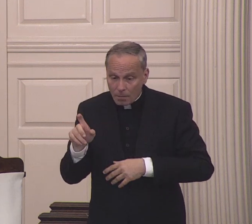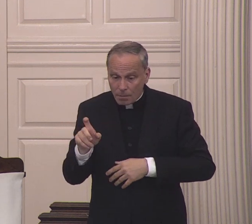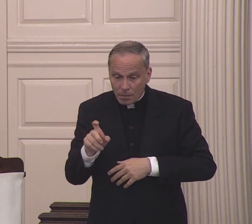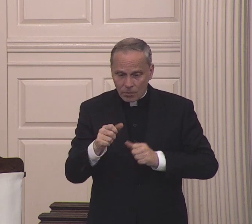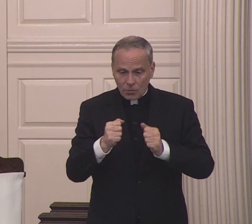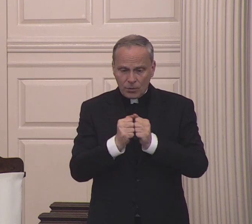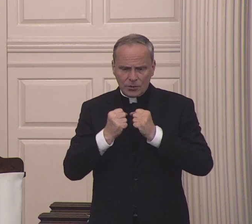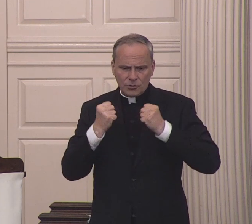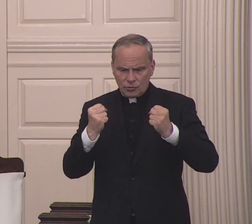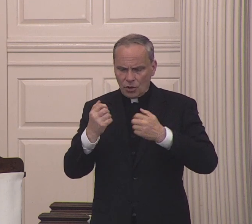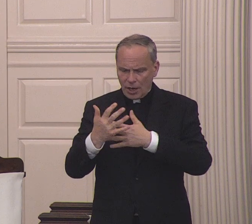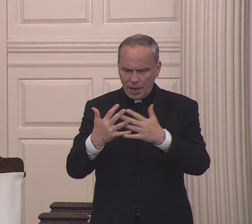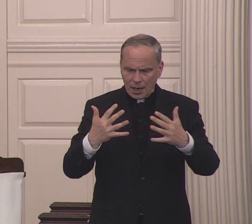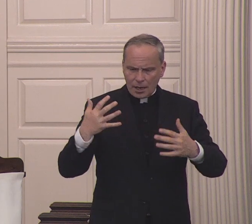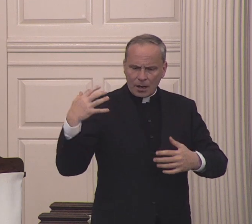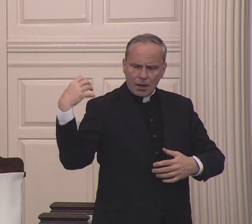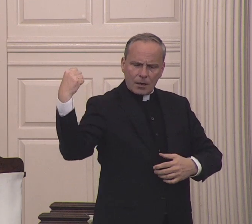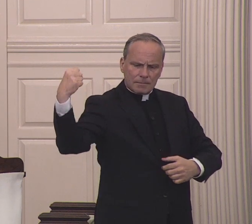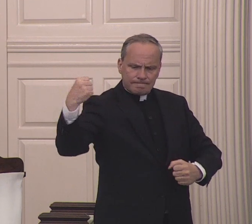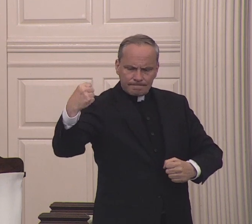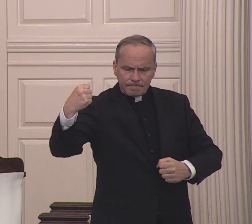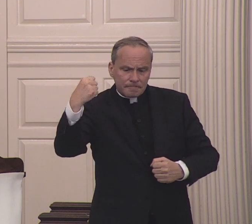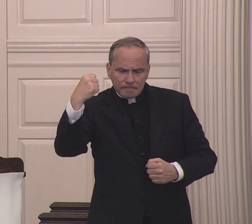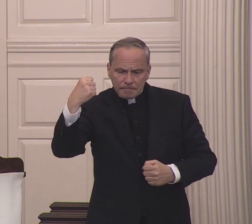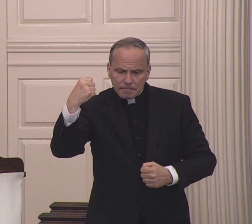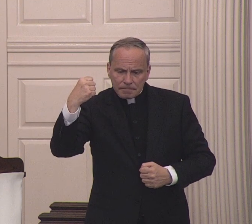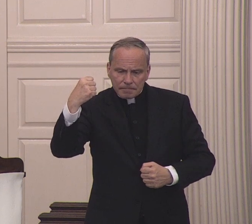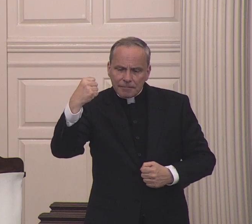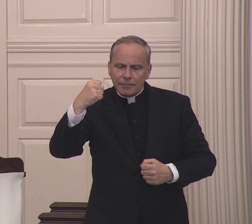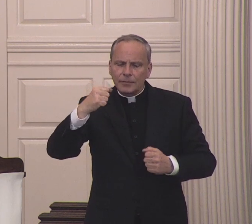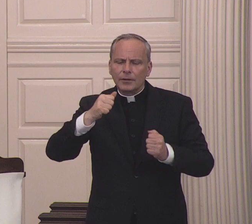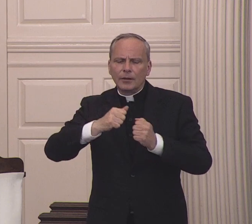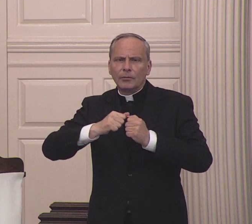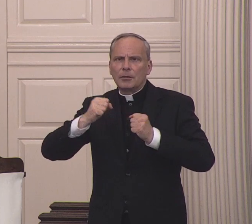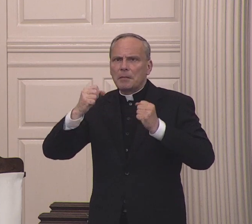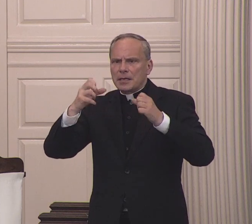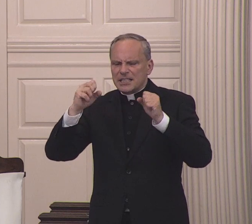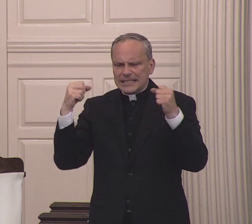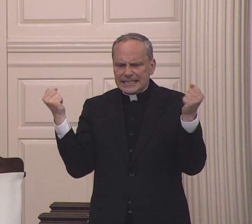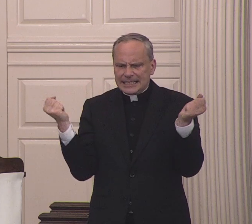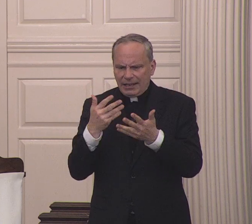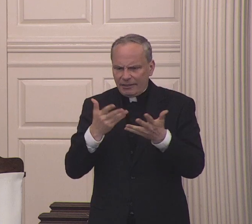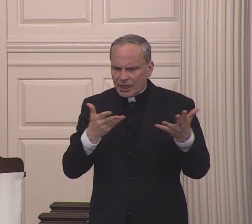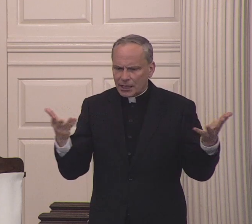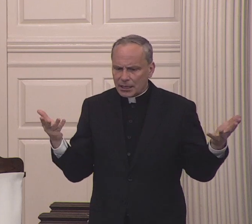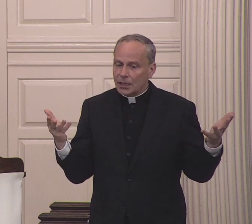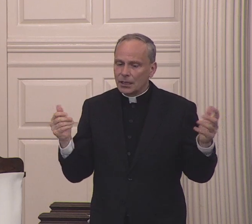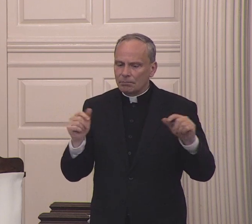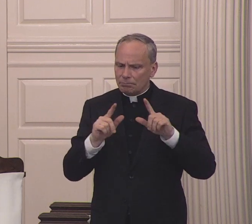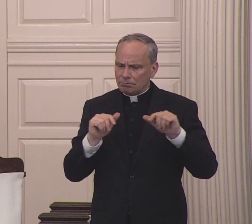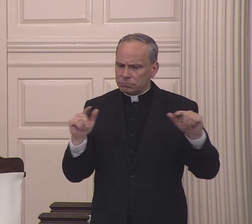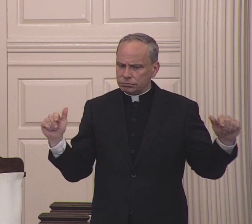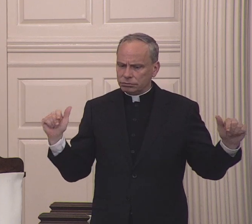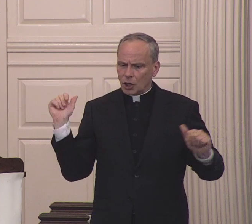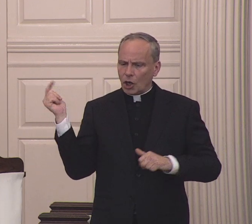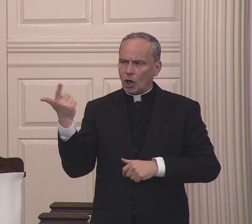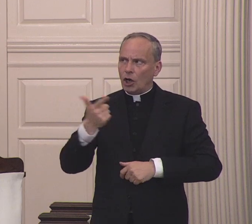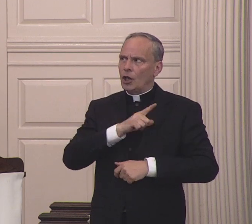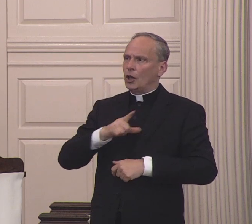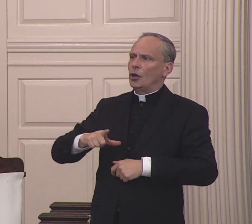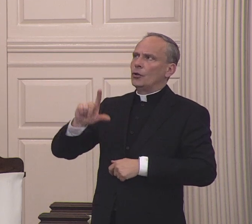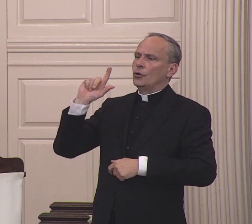with strong hand and outstretched arm, and by great terrors, all of which the Lord your